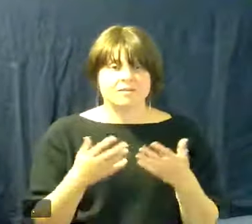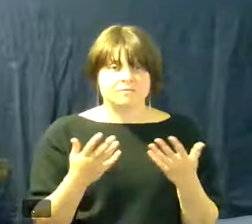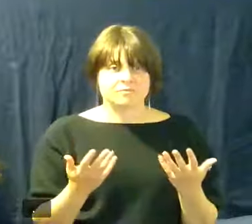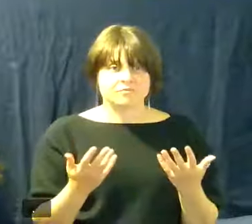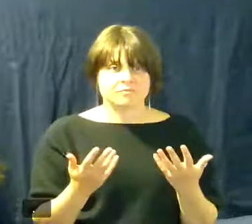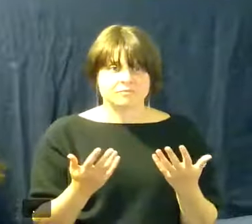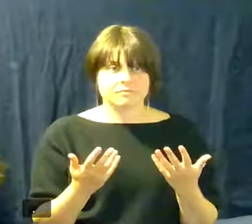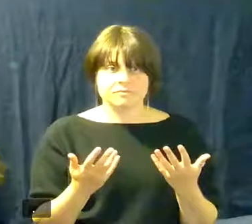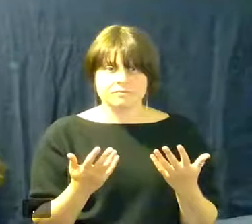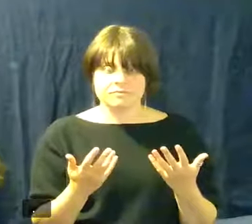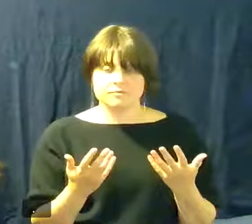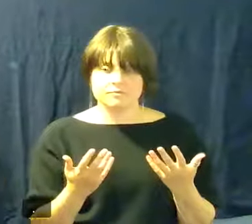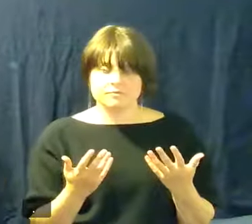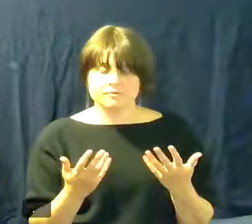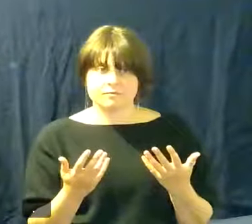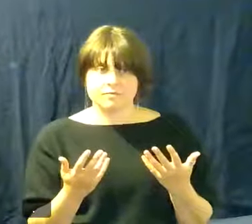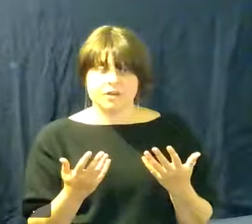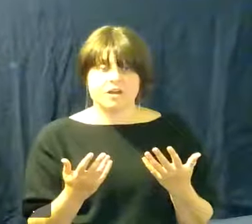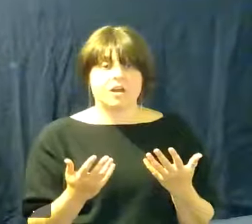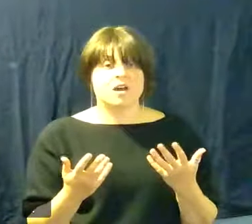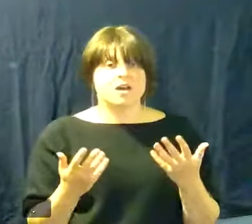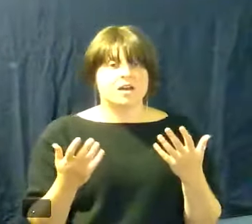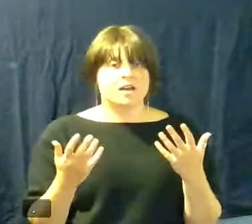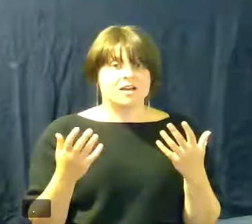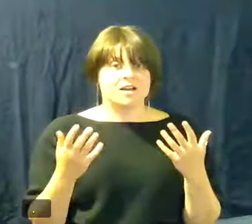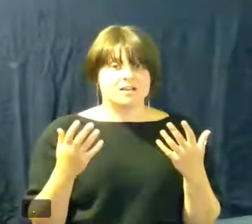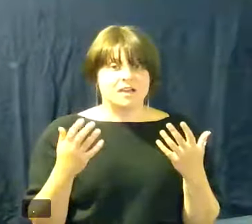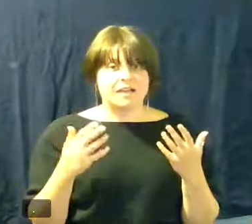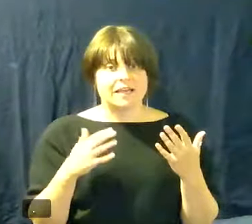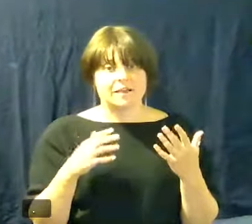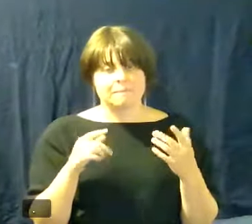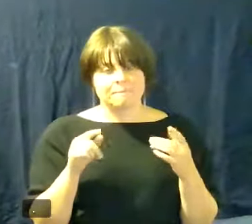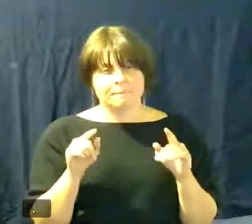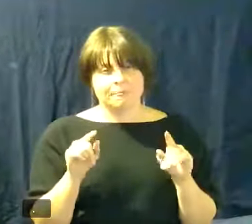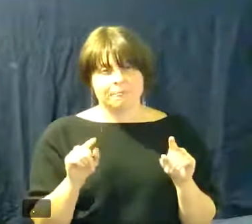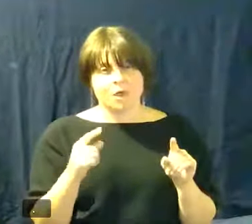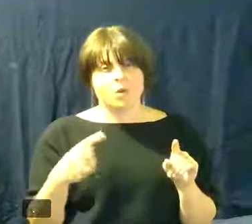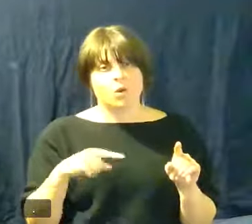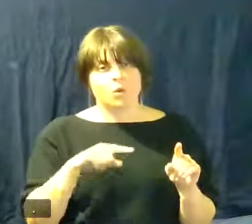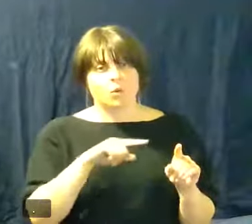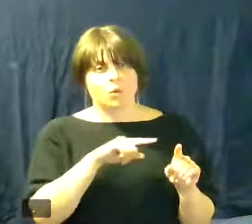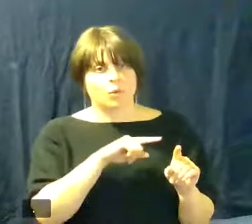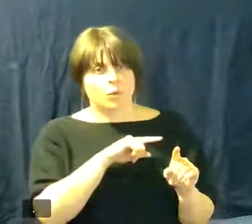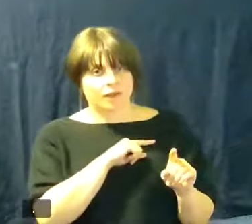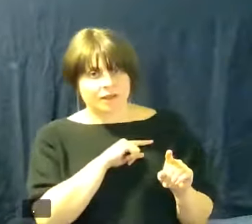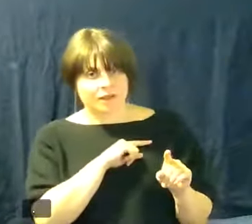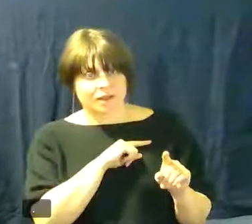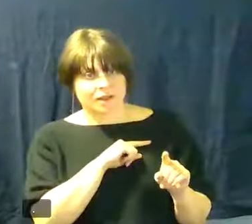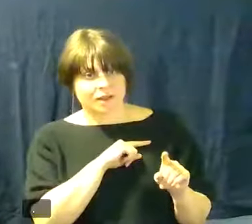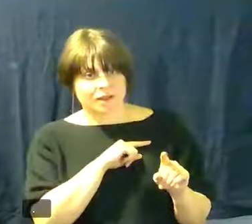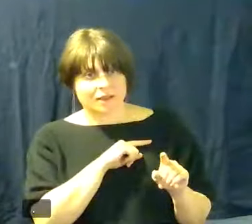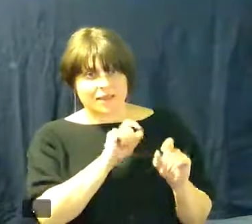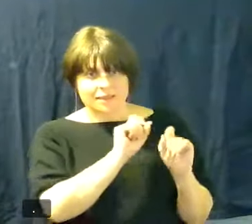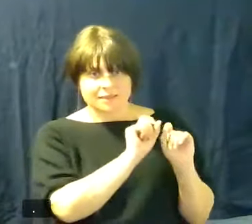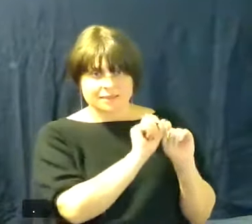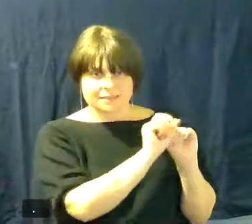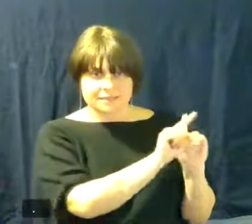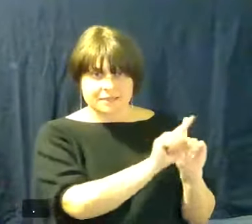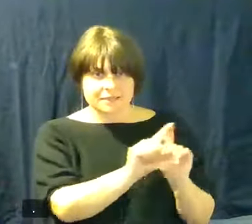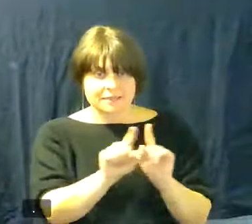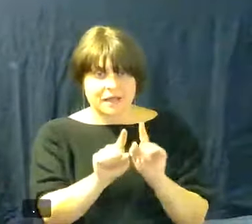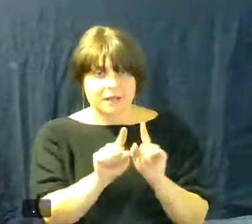I guess it's from the training. So it would be helpful. We will set the we'll send out the